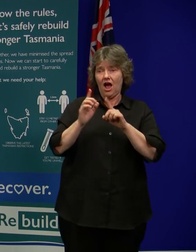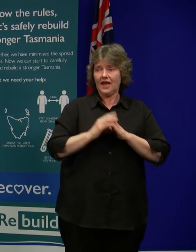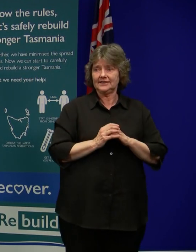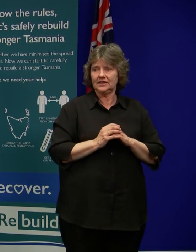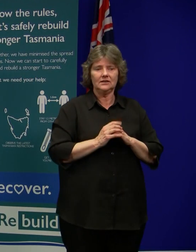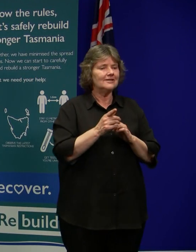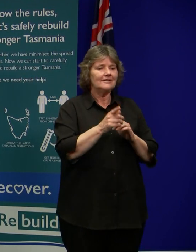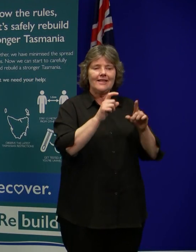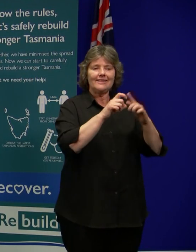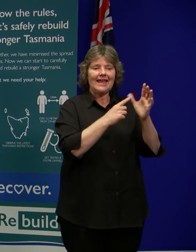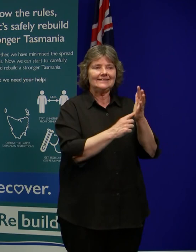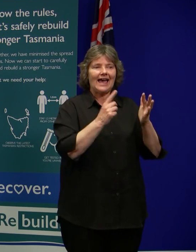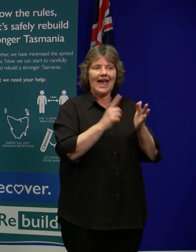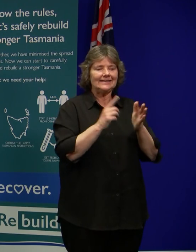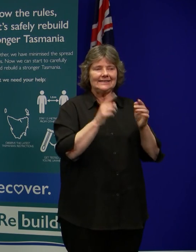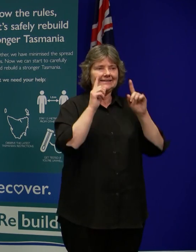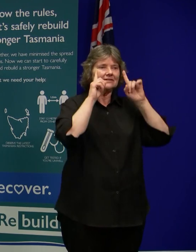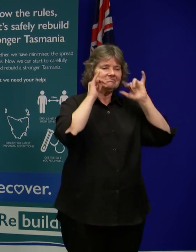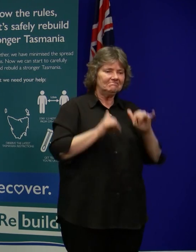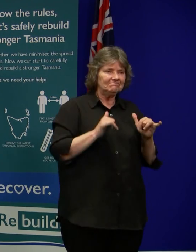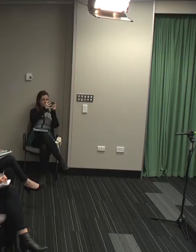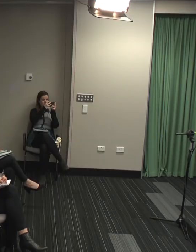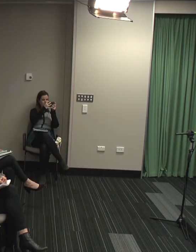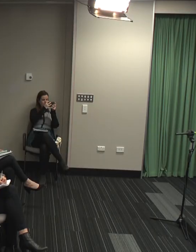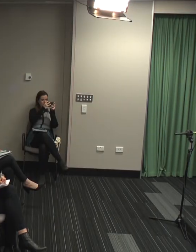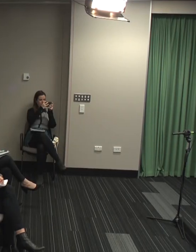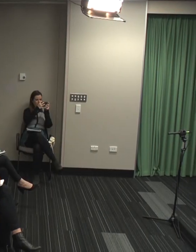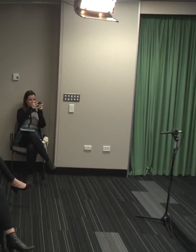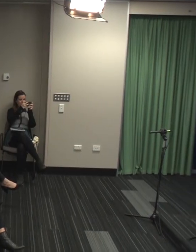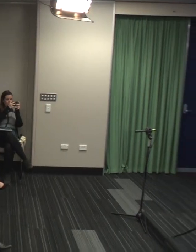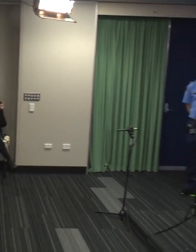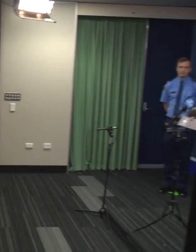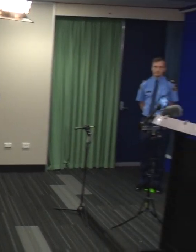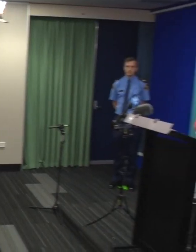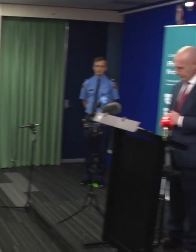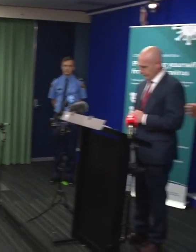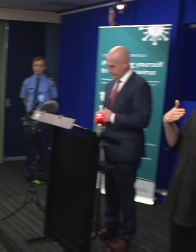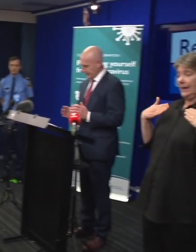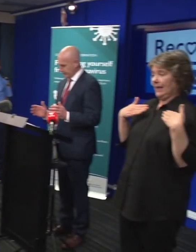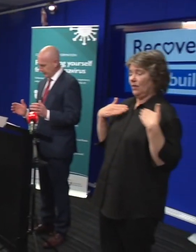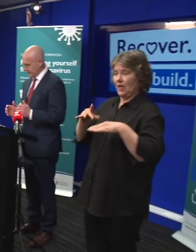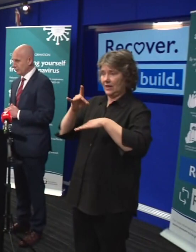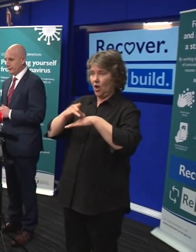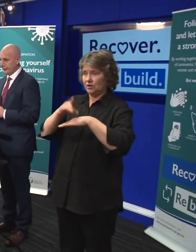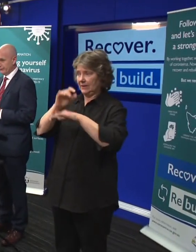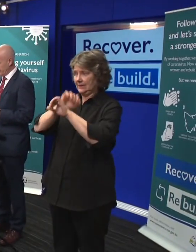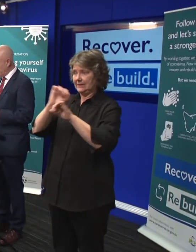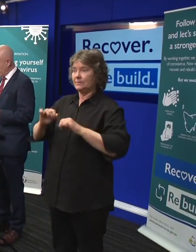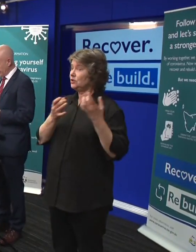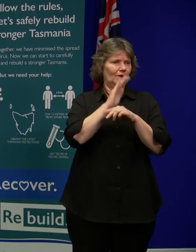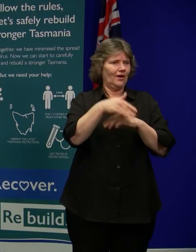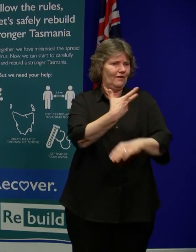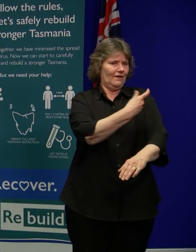constantly being reviewed, and as we get to that date, it might be earlier, it may be later. The government repeatedly forced to justify its December